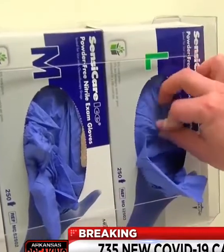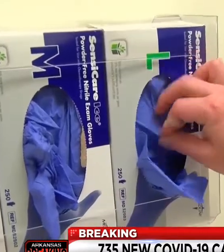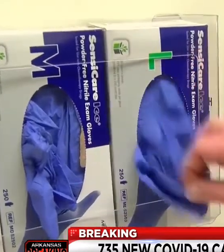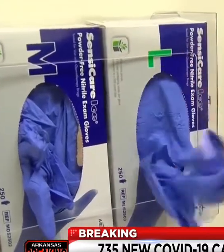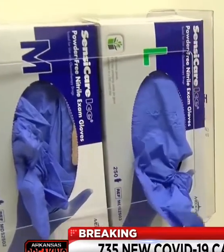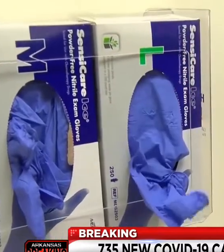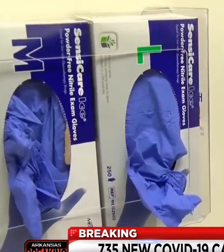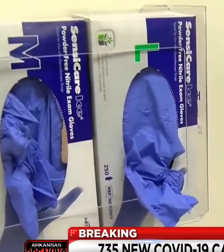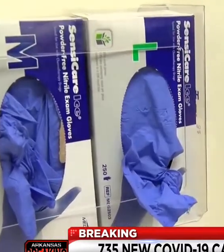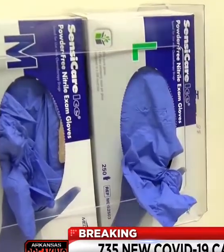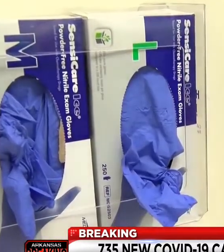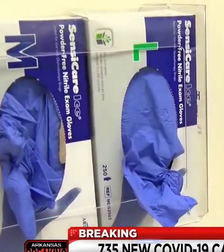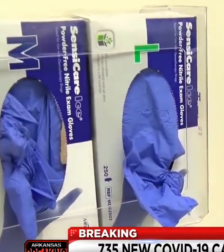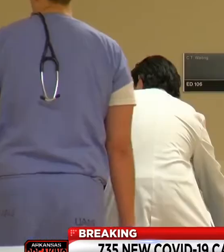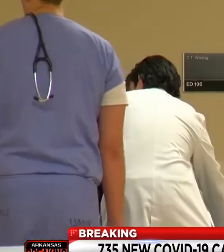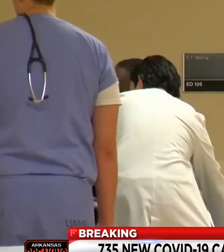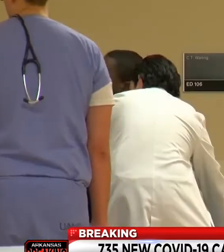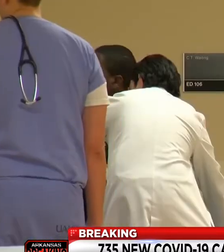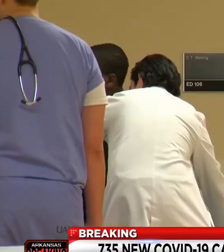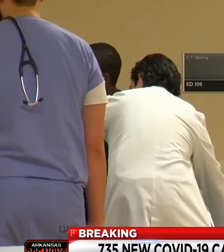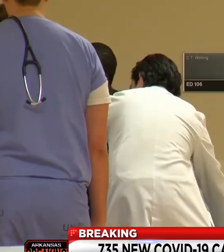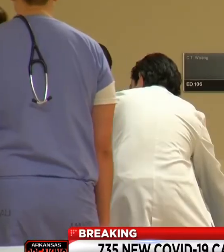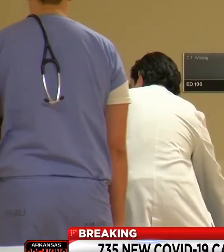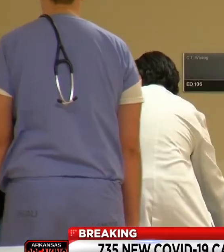you real quick. It's